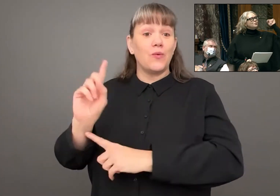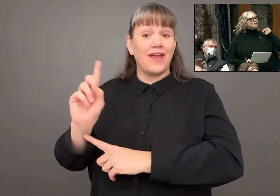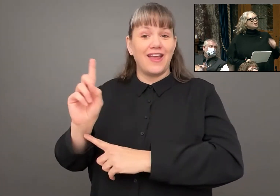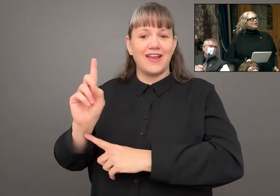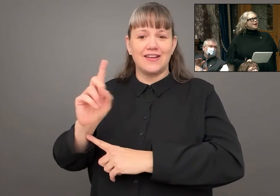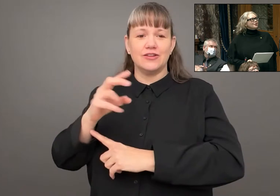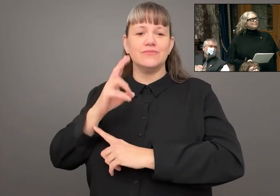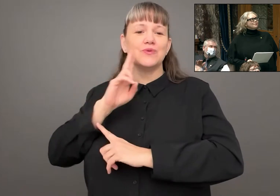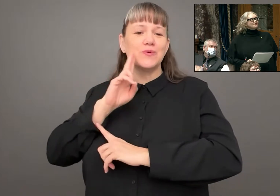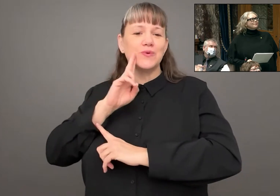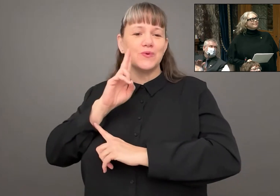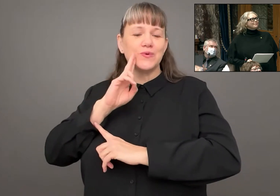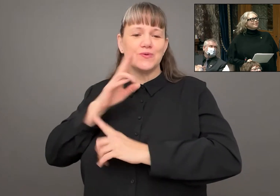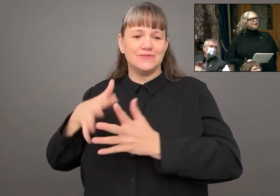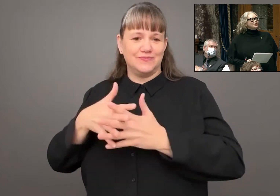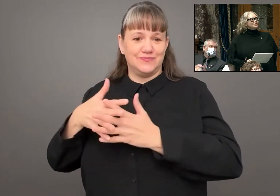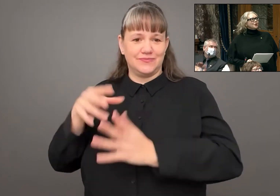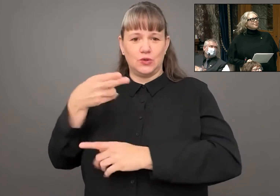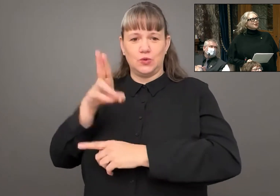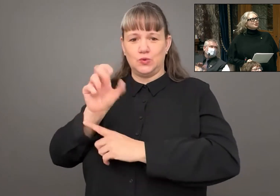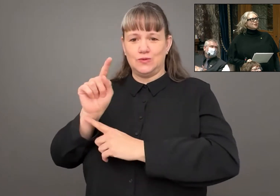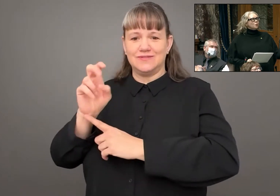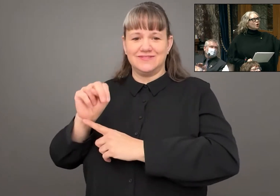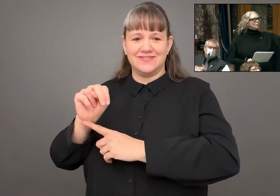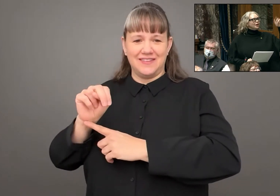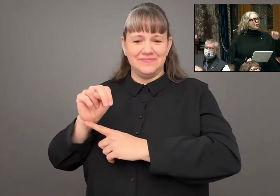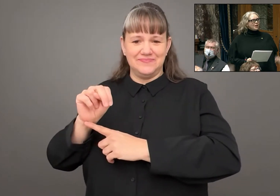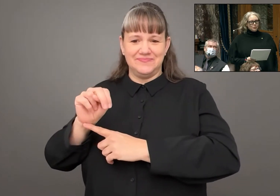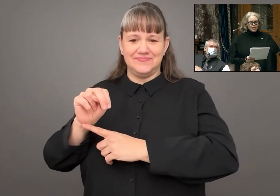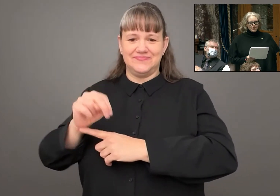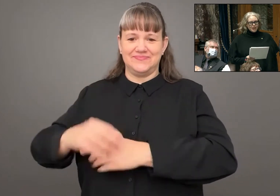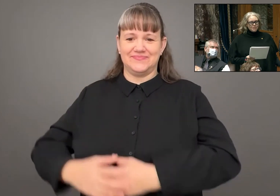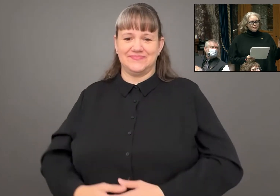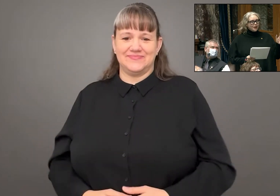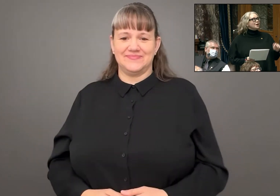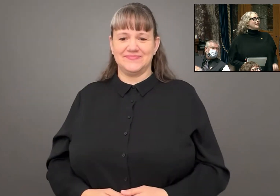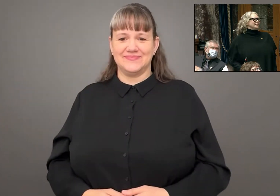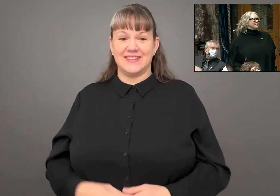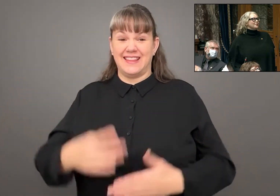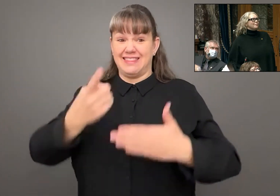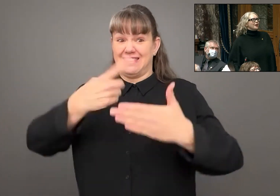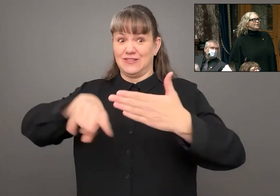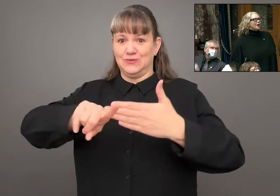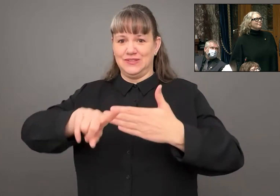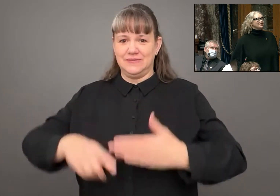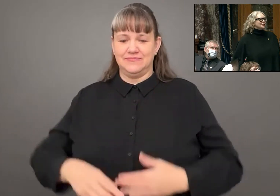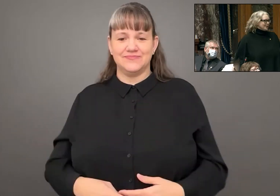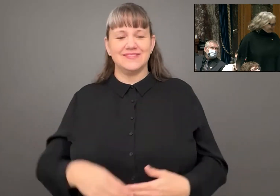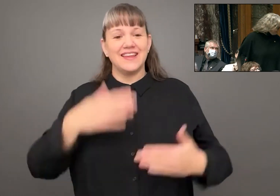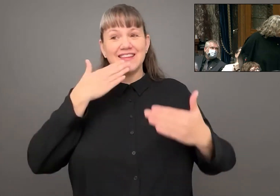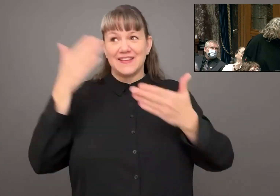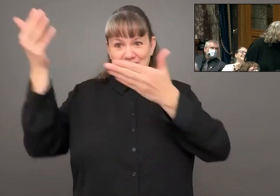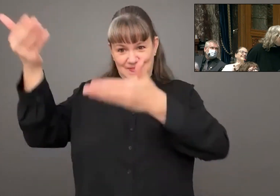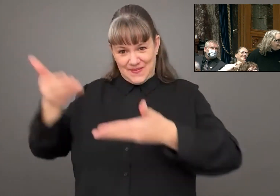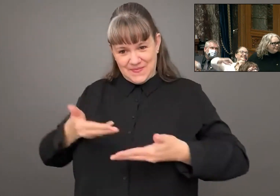and in wishing them, thank you so much for the warm welcome and wishing them the very best for their upcoming